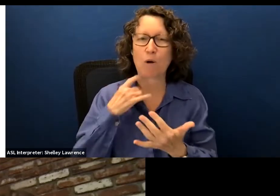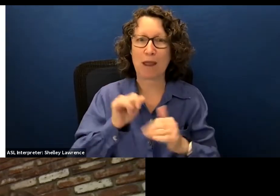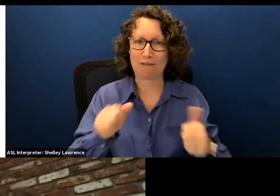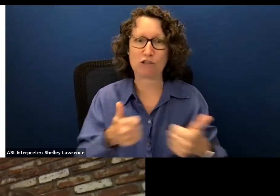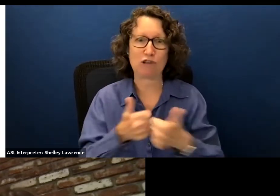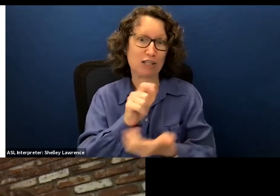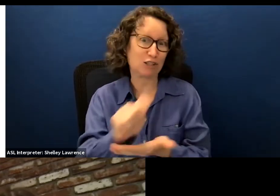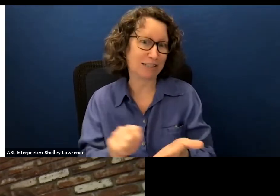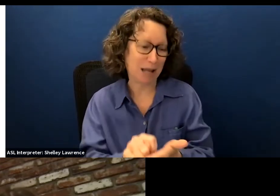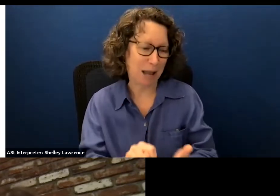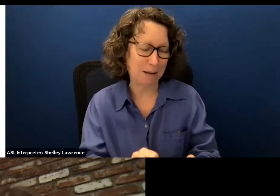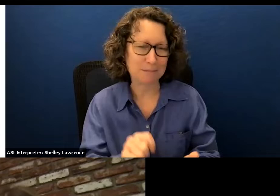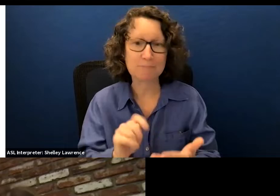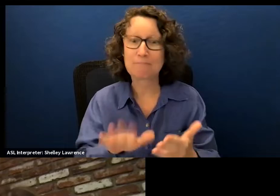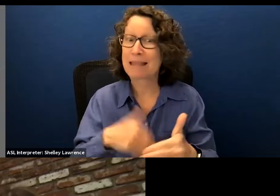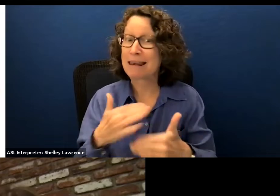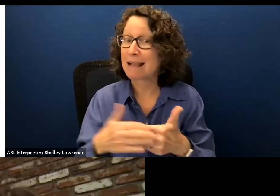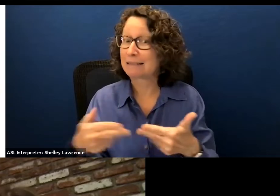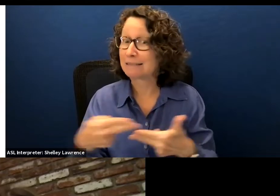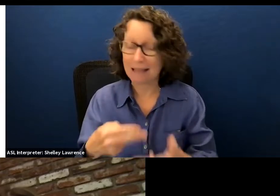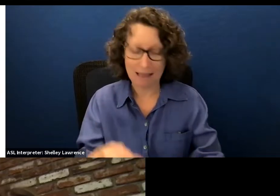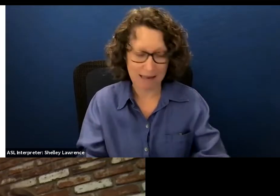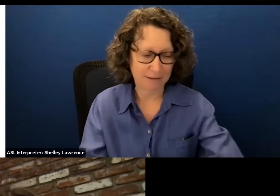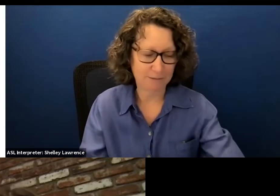challenging times. Next slide, please.